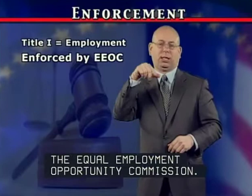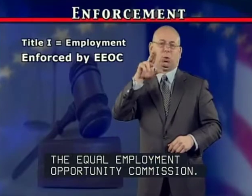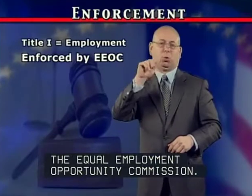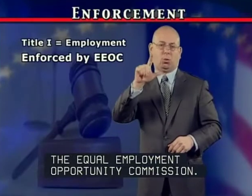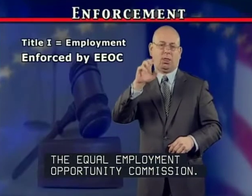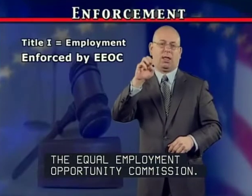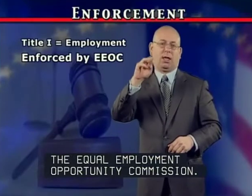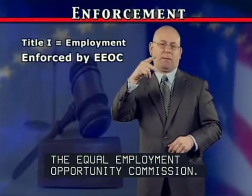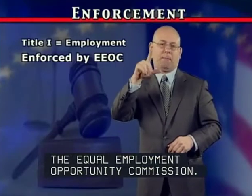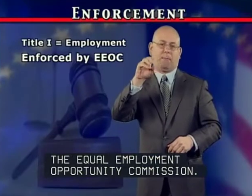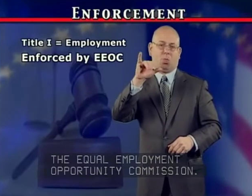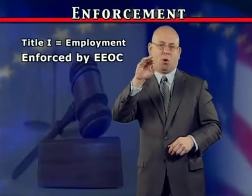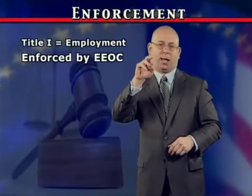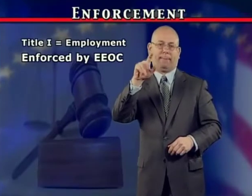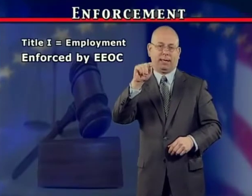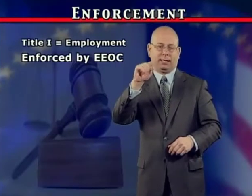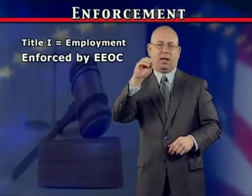Opportunity Commission.